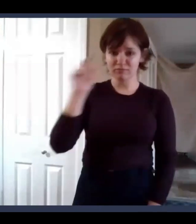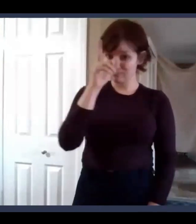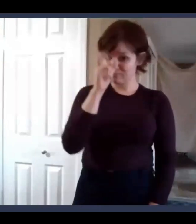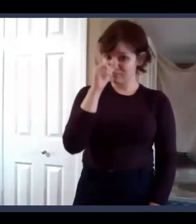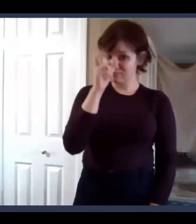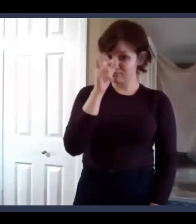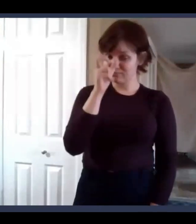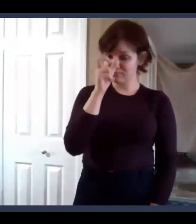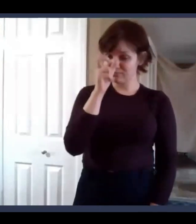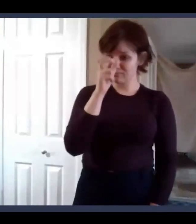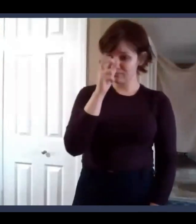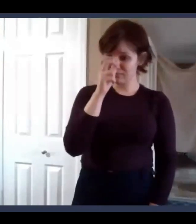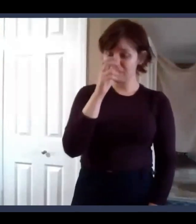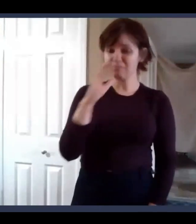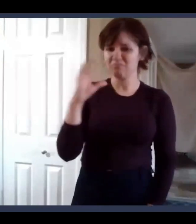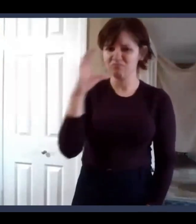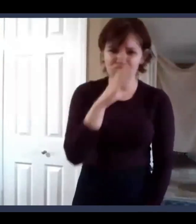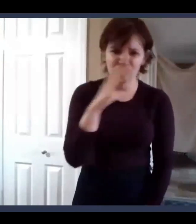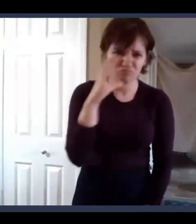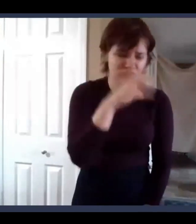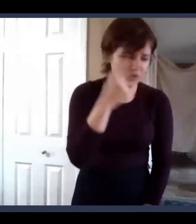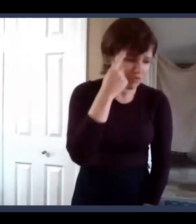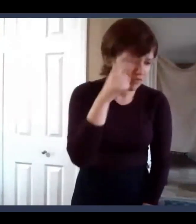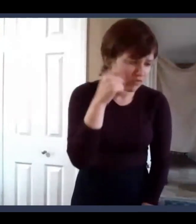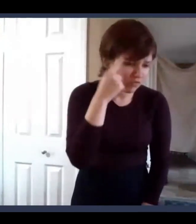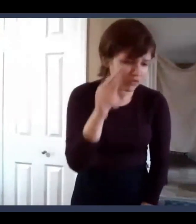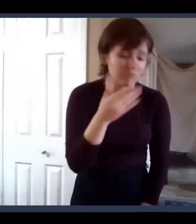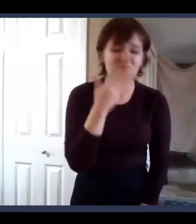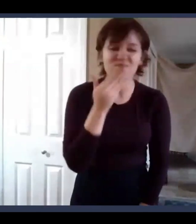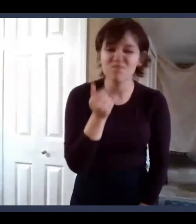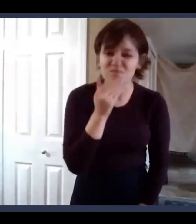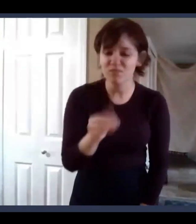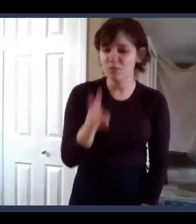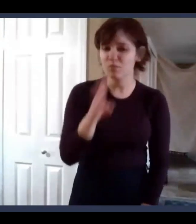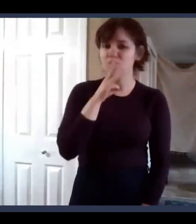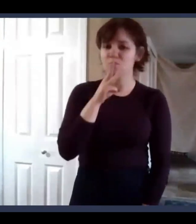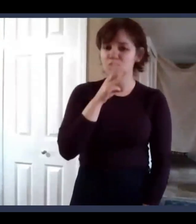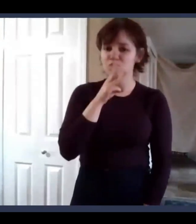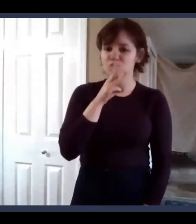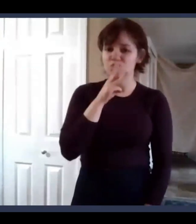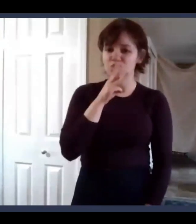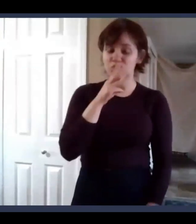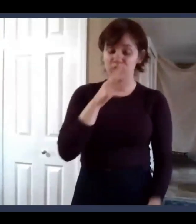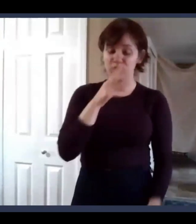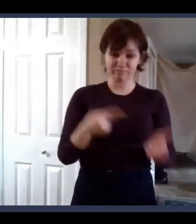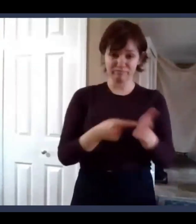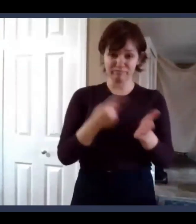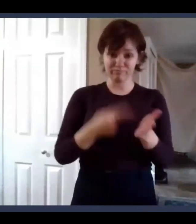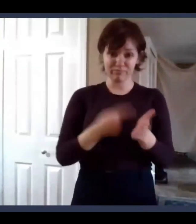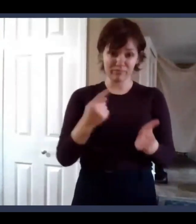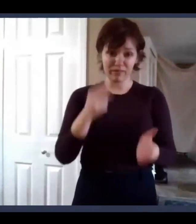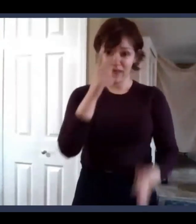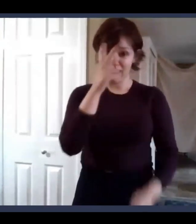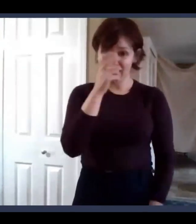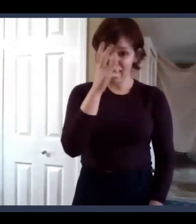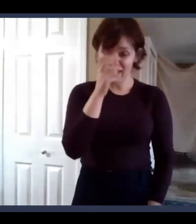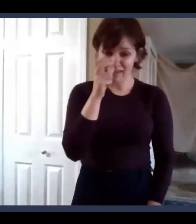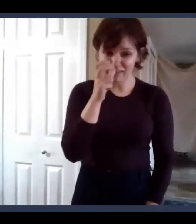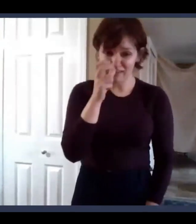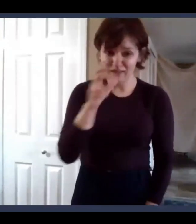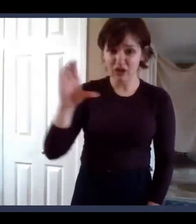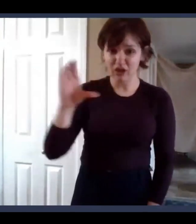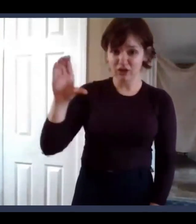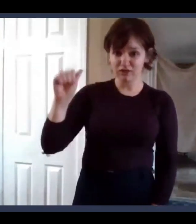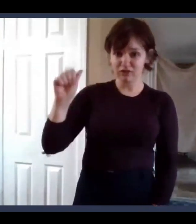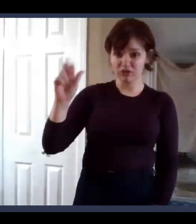two things. The ways of life. Some ants are carnivores. Those big red ones that you see out there, the black ones,